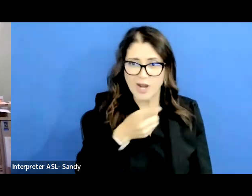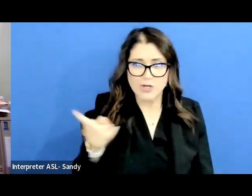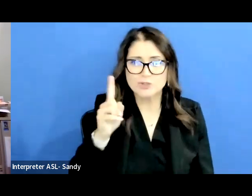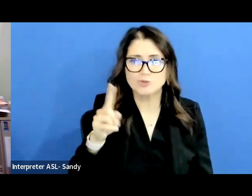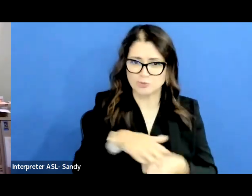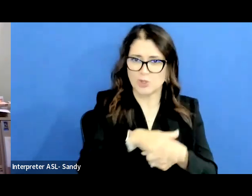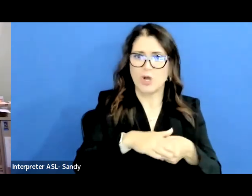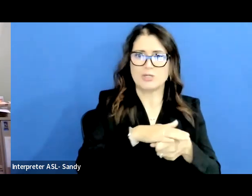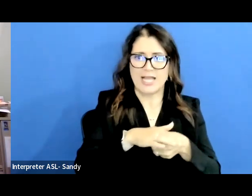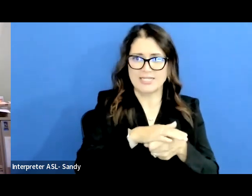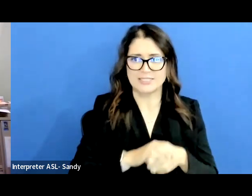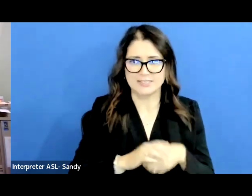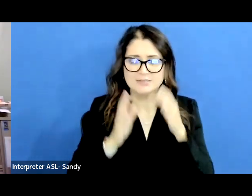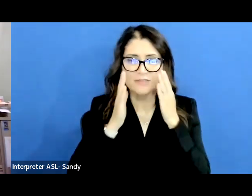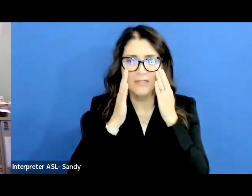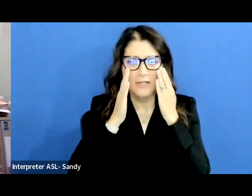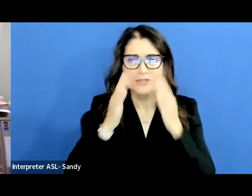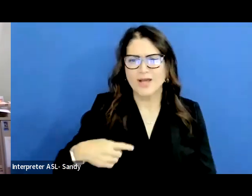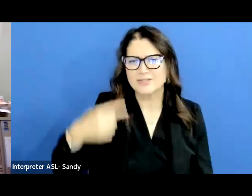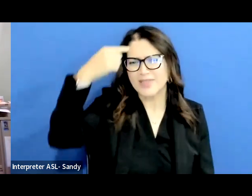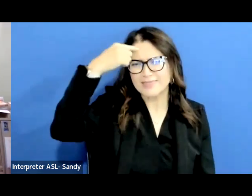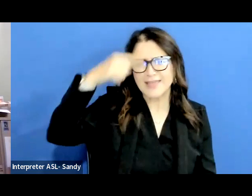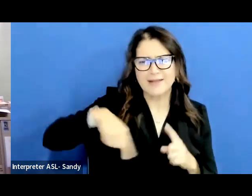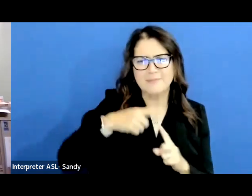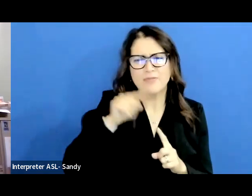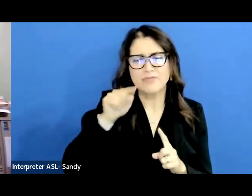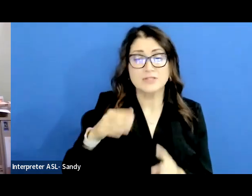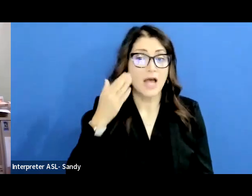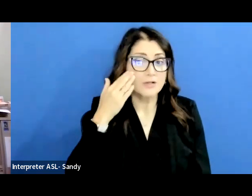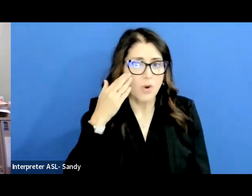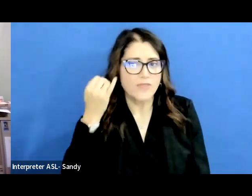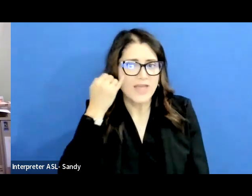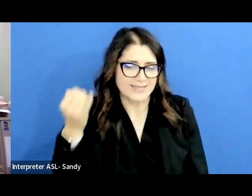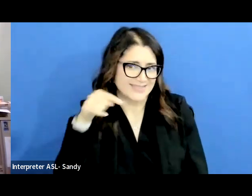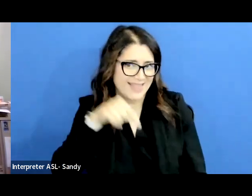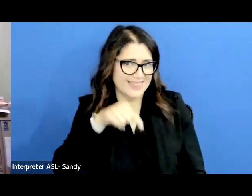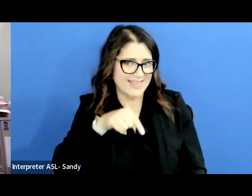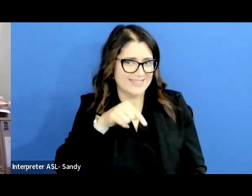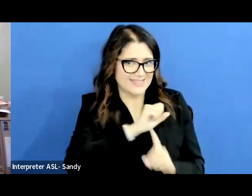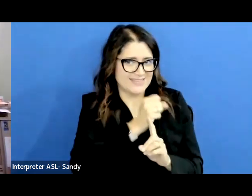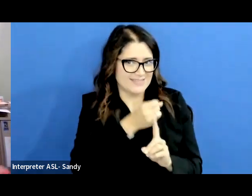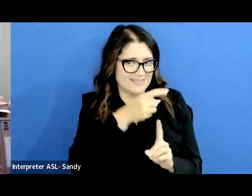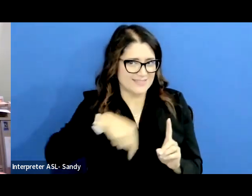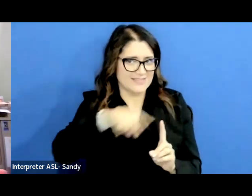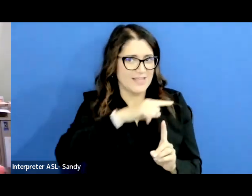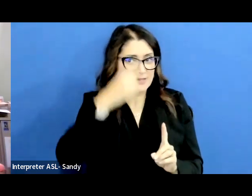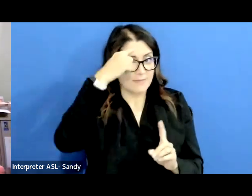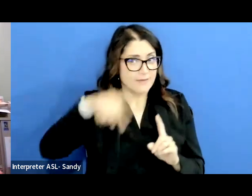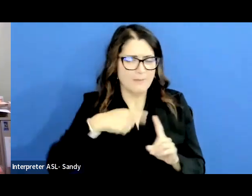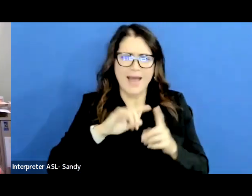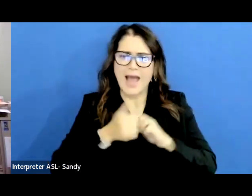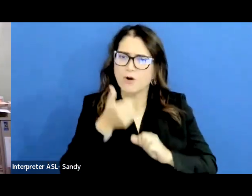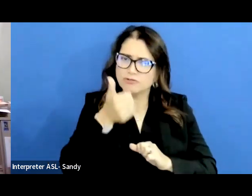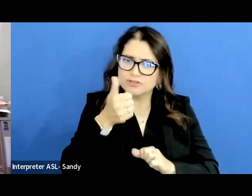located. So as we think about this, I know the idea in this setting is for us to think about how you can adapt